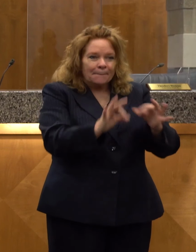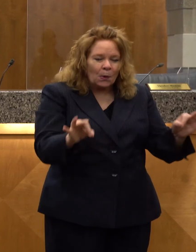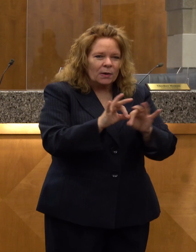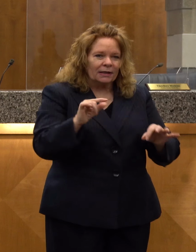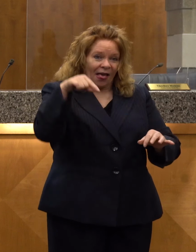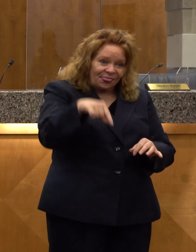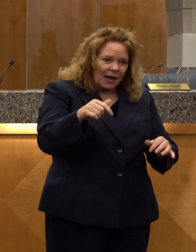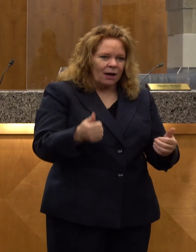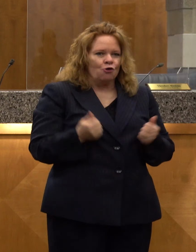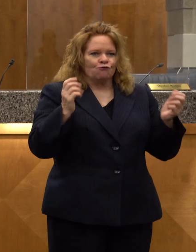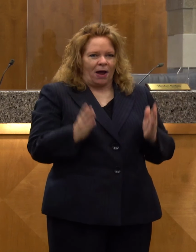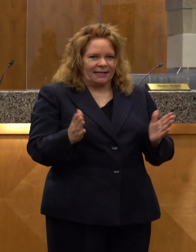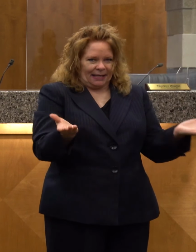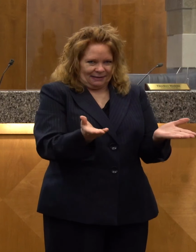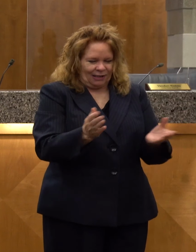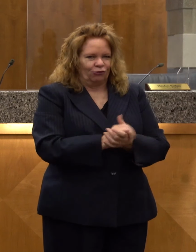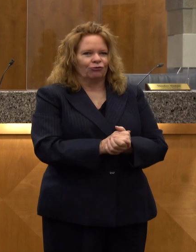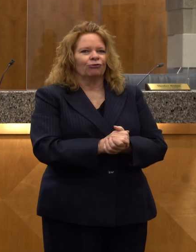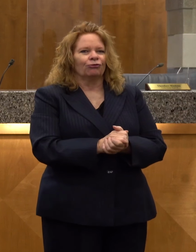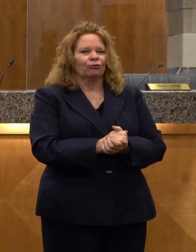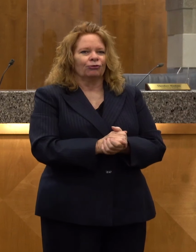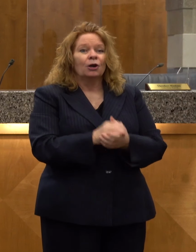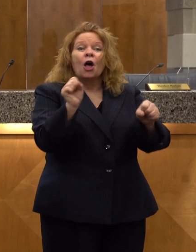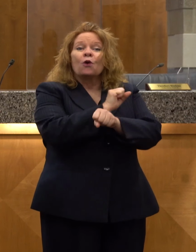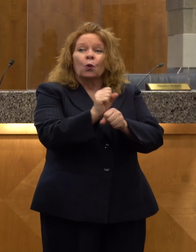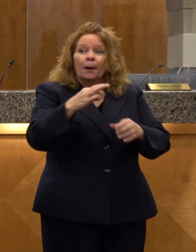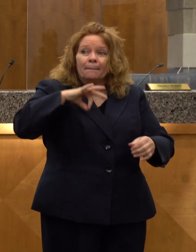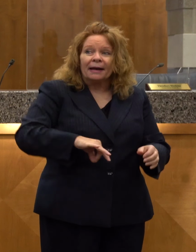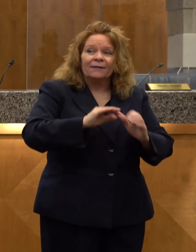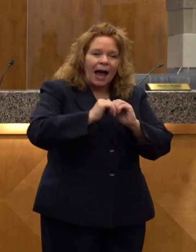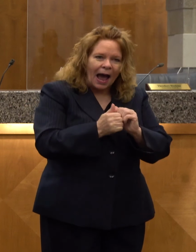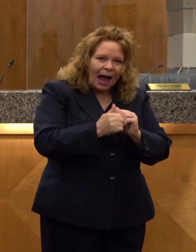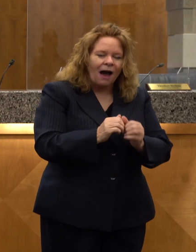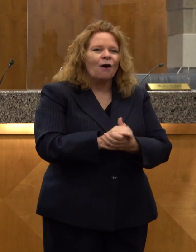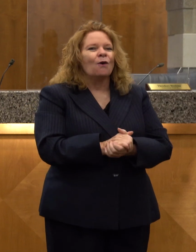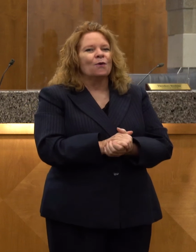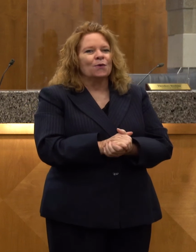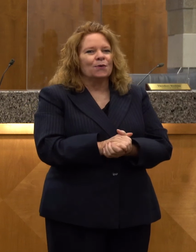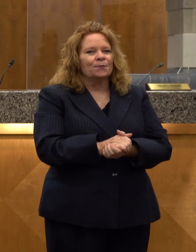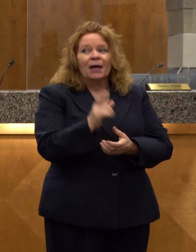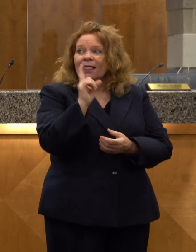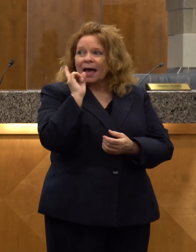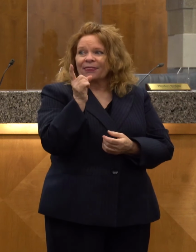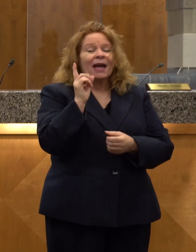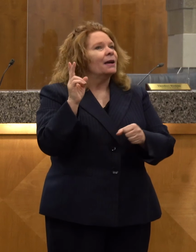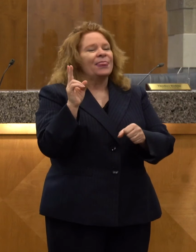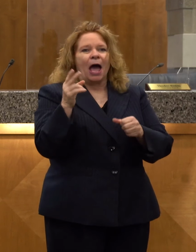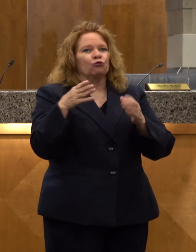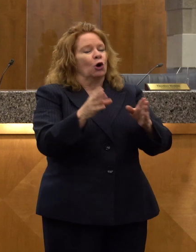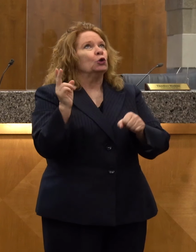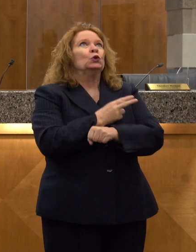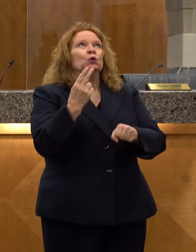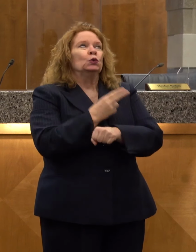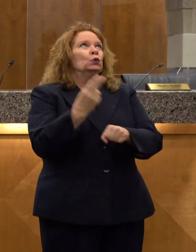it's all about the benefit for the workers. Like the state rep said, they use this road a lot,